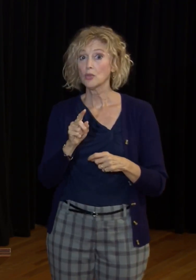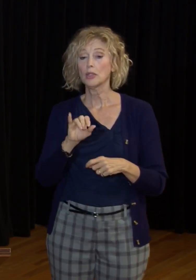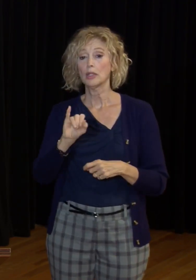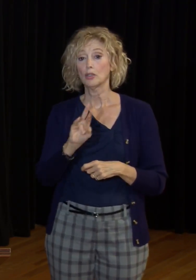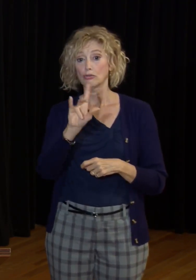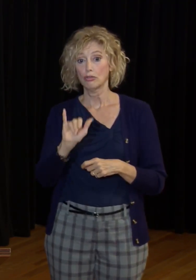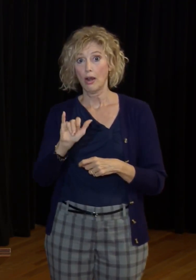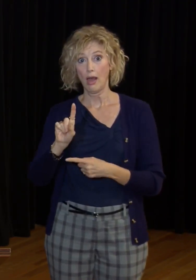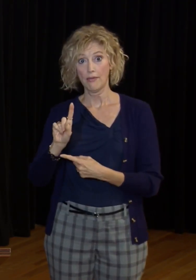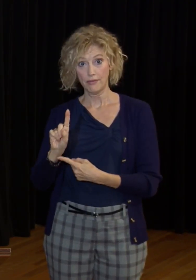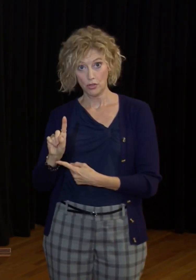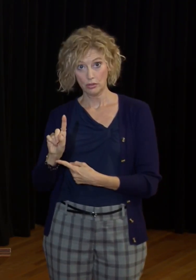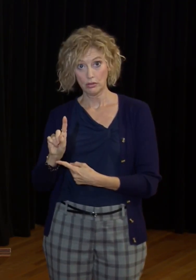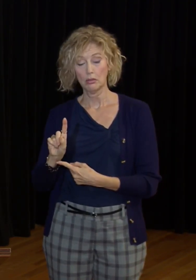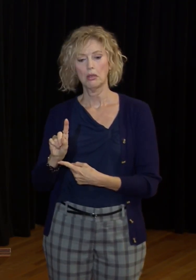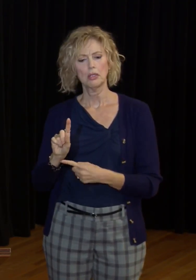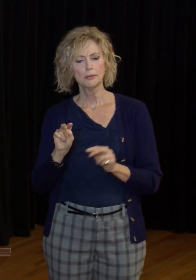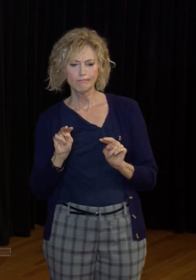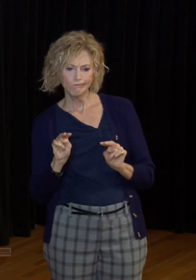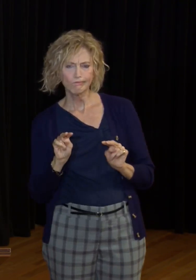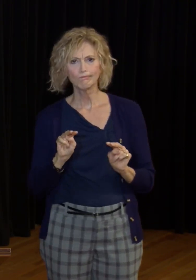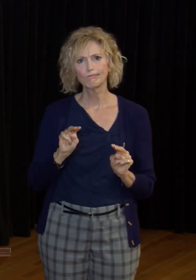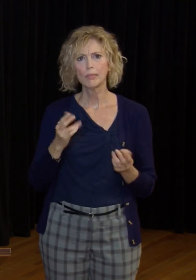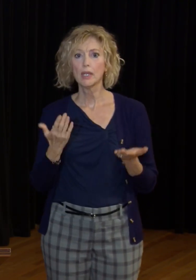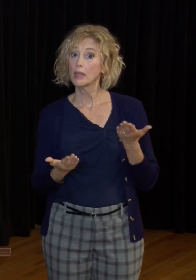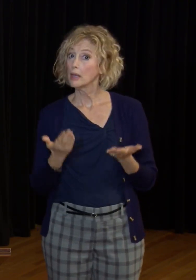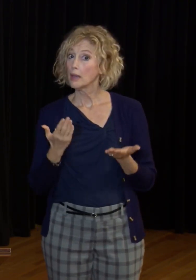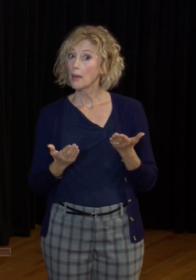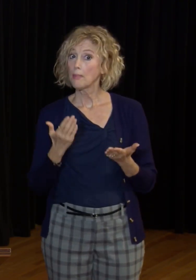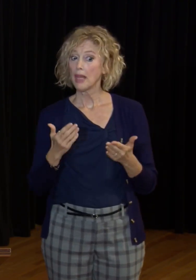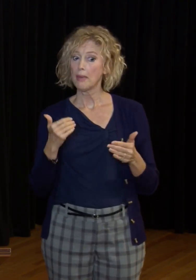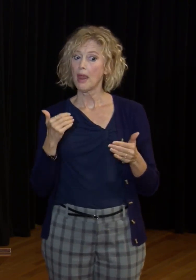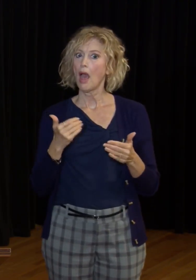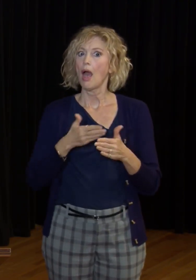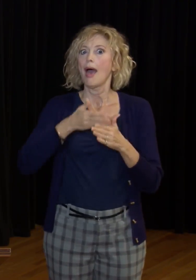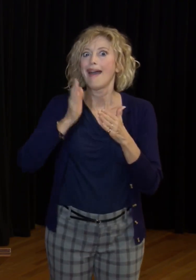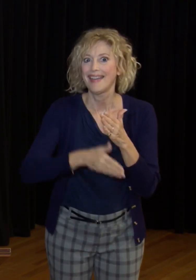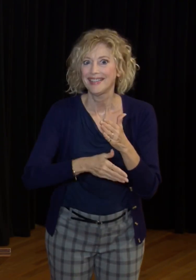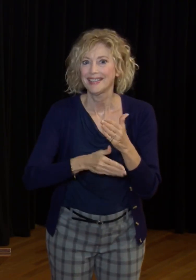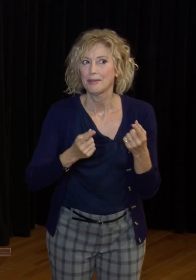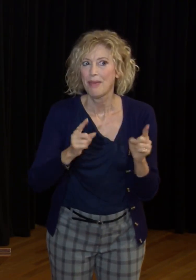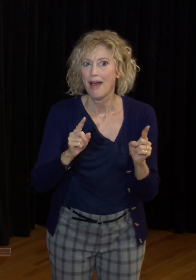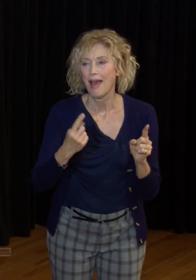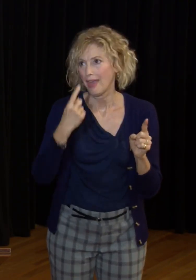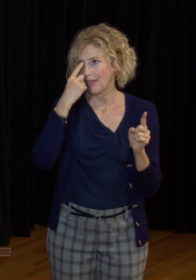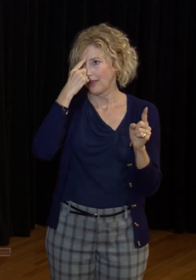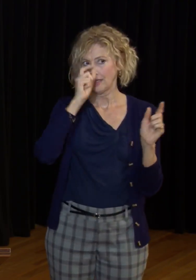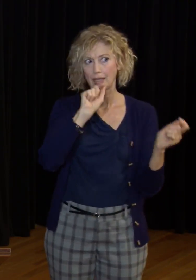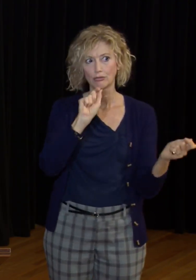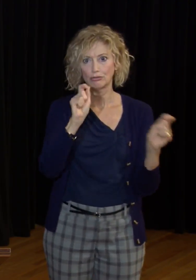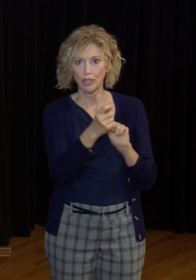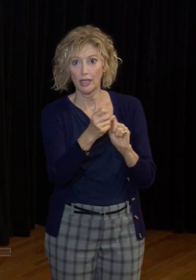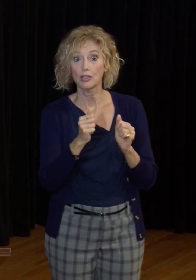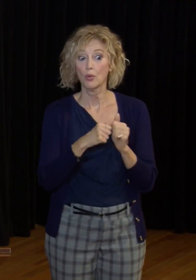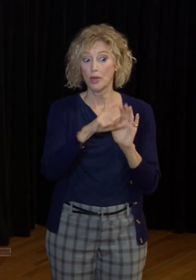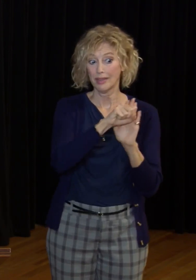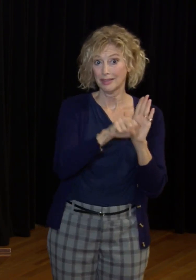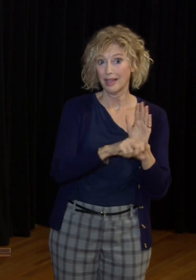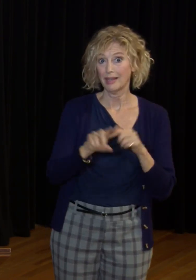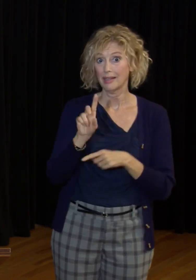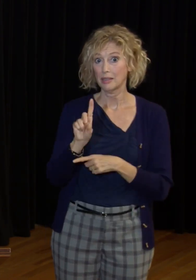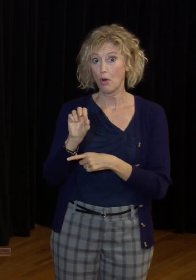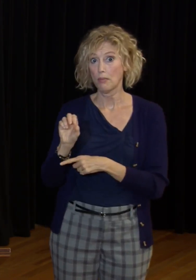July 1st, we were looking and thinking that perhaps we were out the end of the tunnel. In fact, our thinking had shifted, along with the state and the Department of